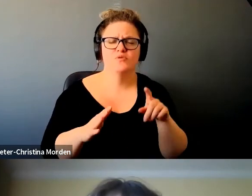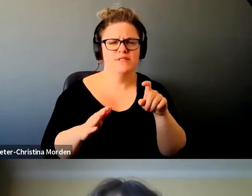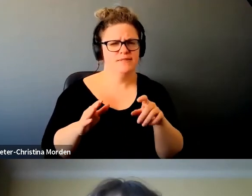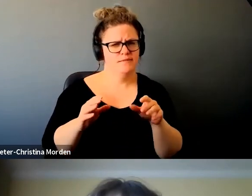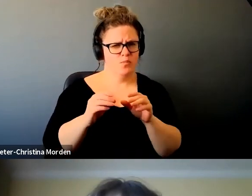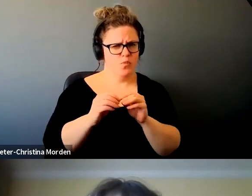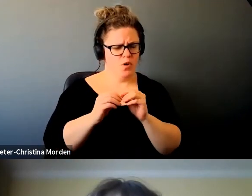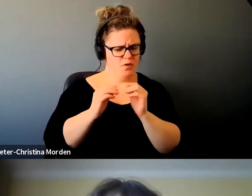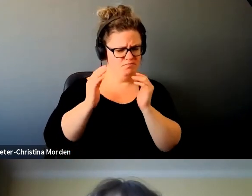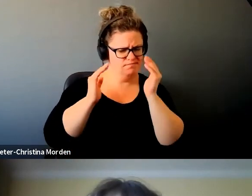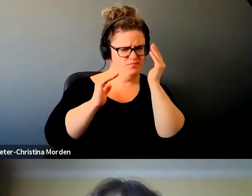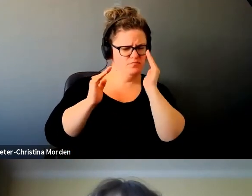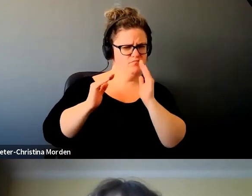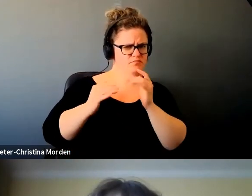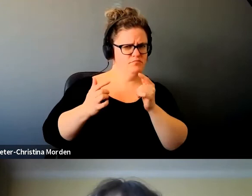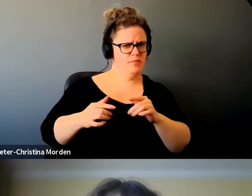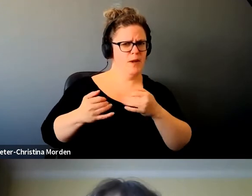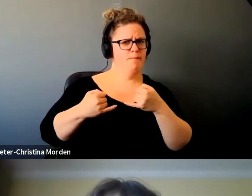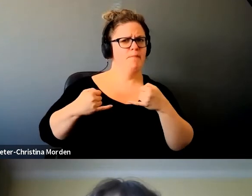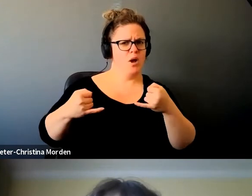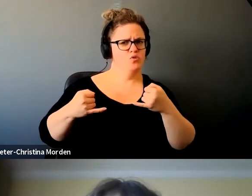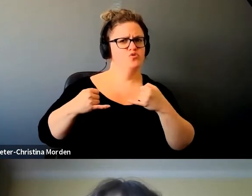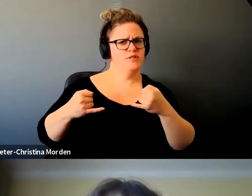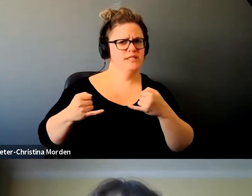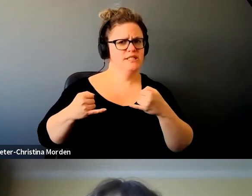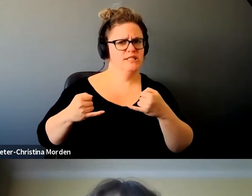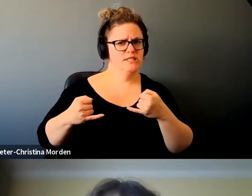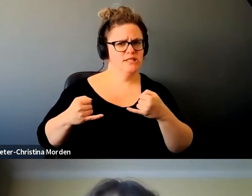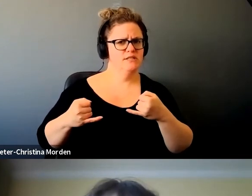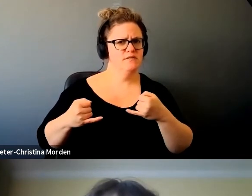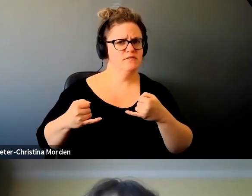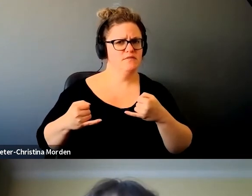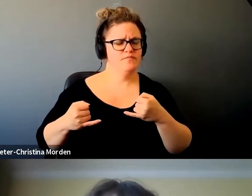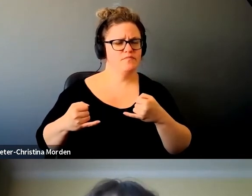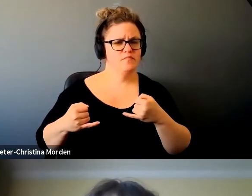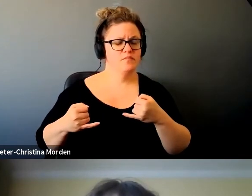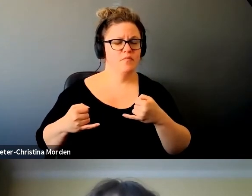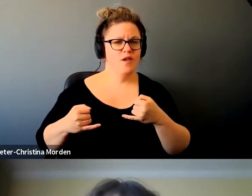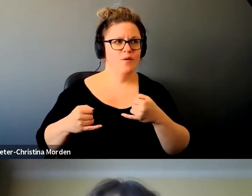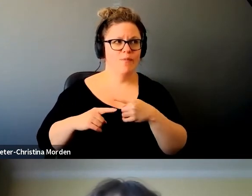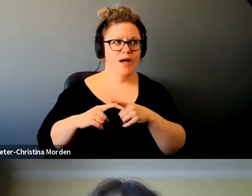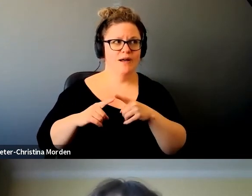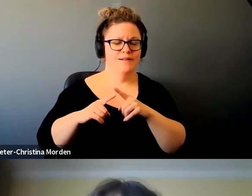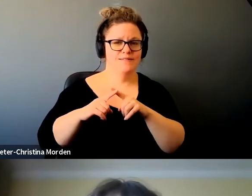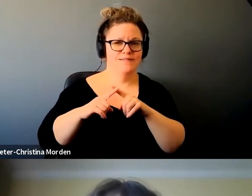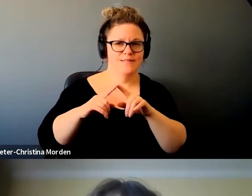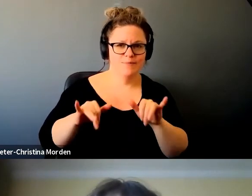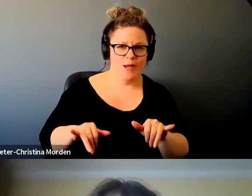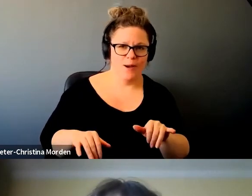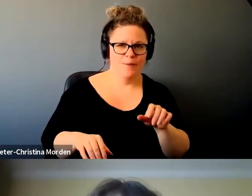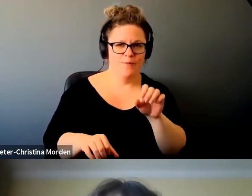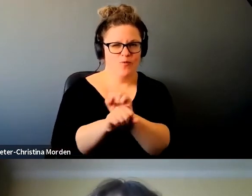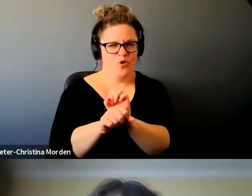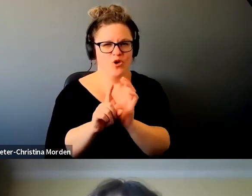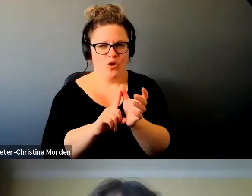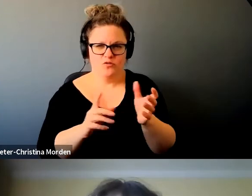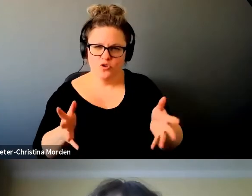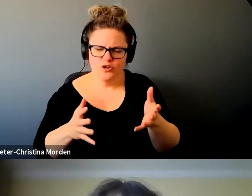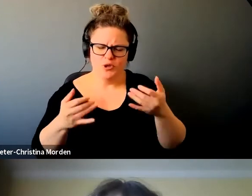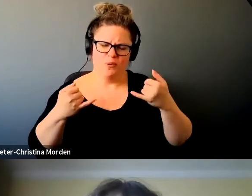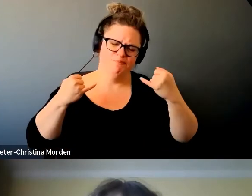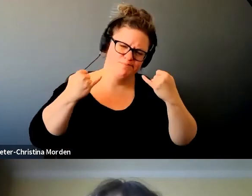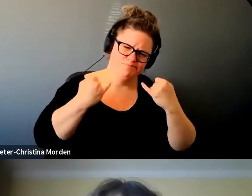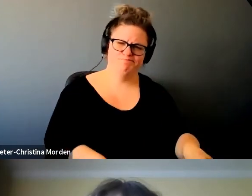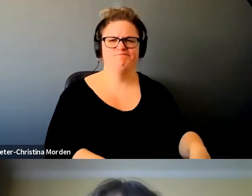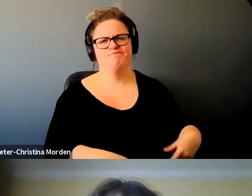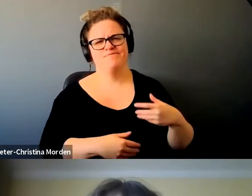your boundaries than you would be in any other job, while at the same time, the work culture is asking you to put your